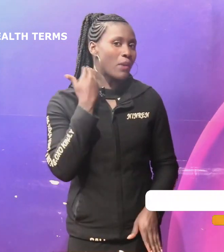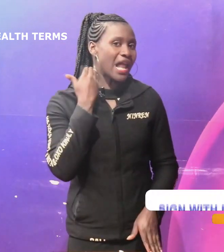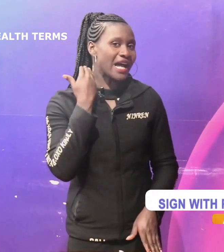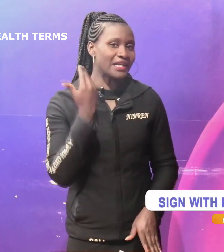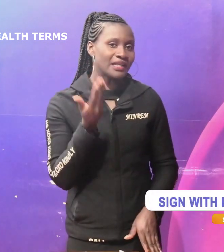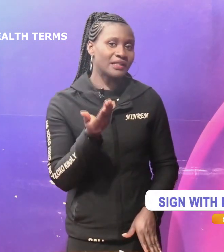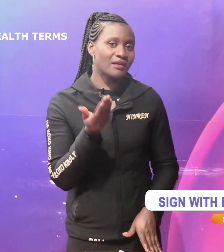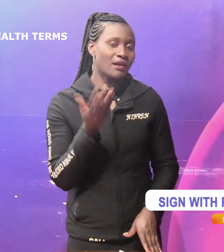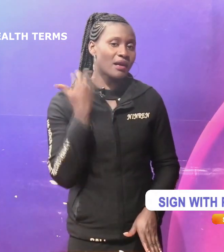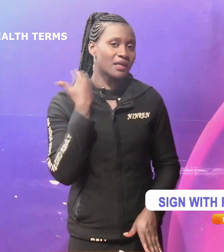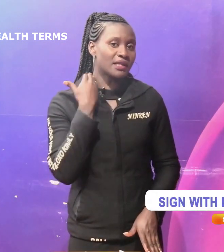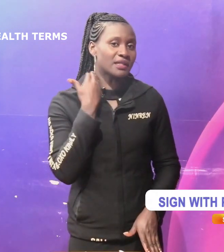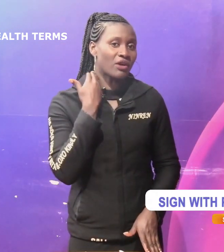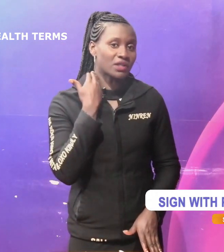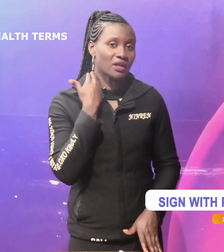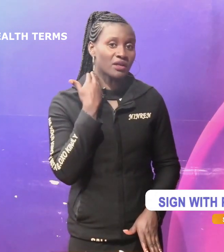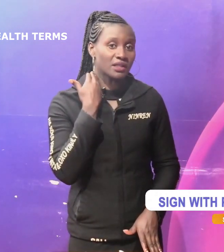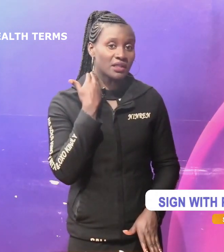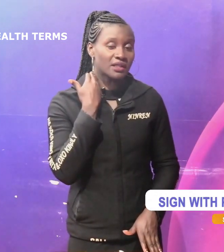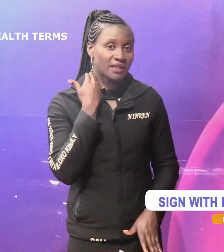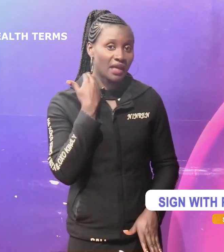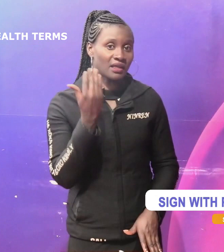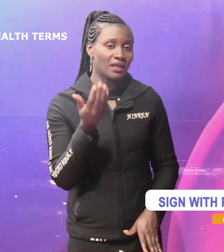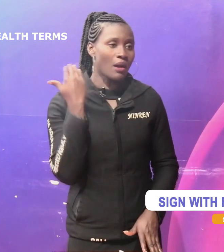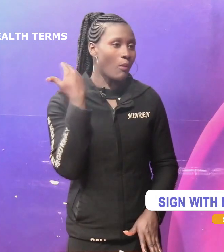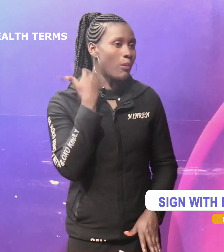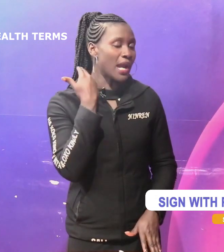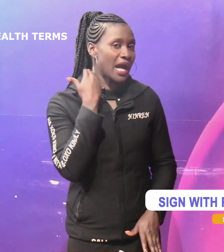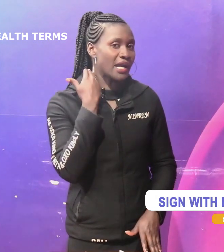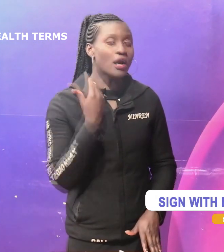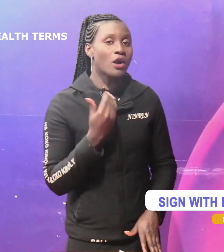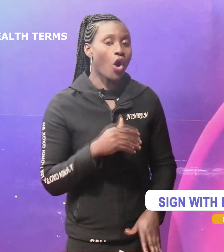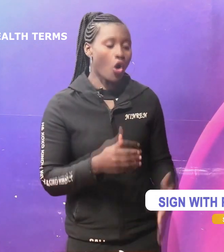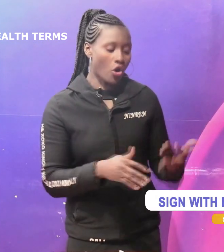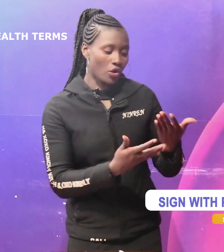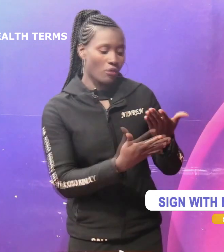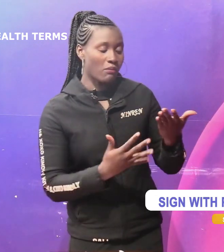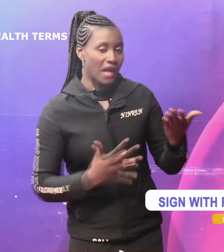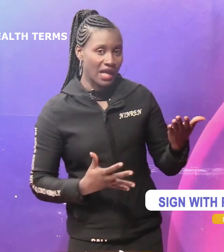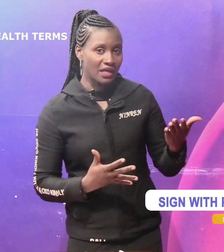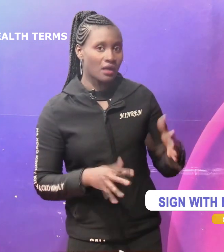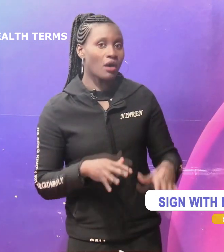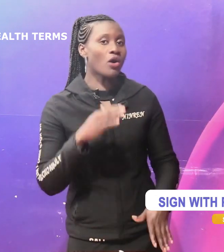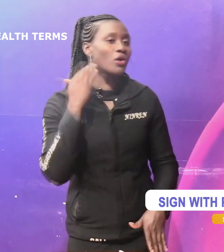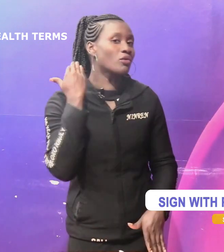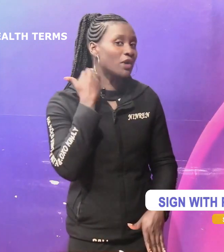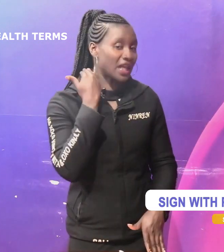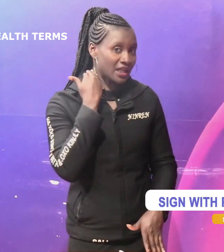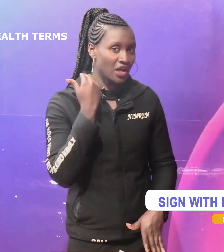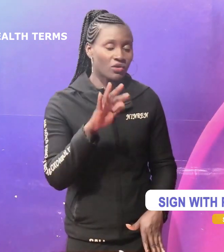blood. This is our second sign. Blood or blood or blood. You can